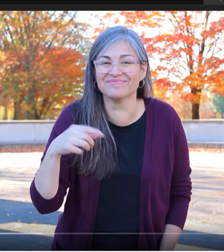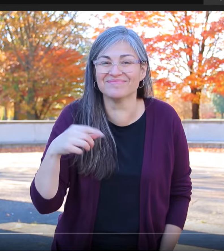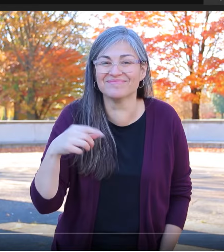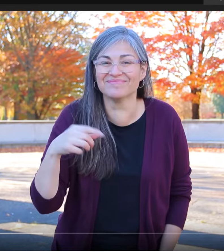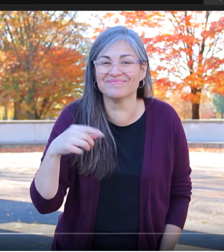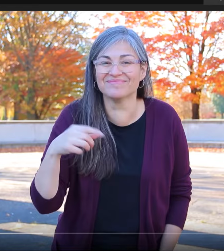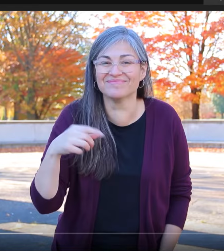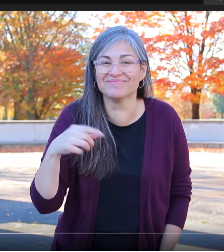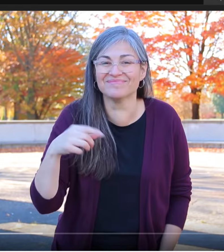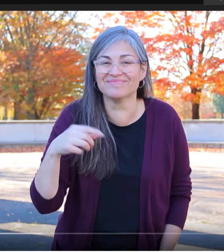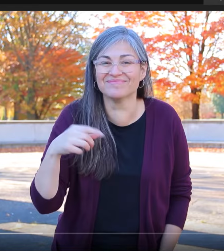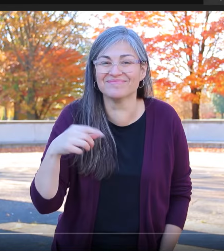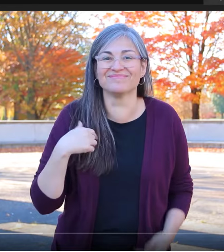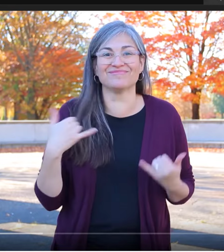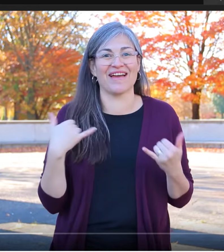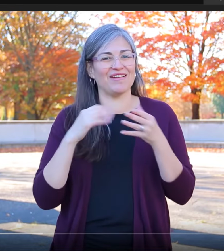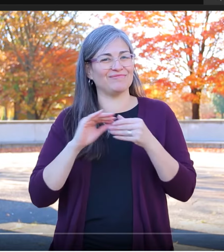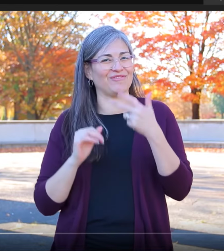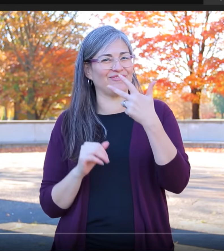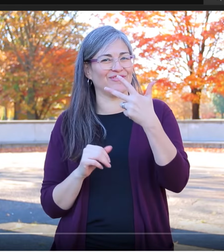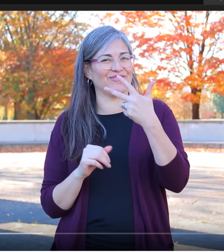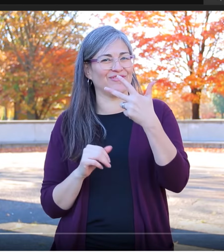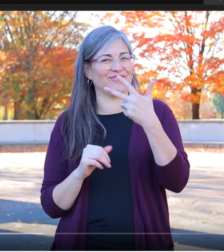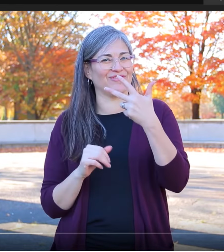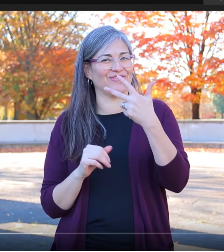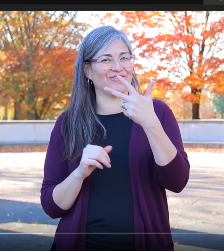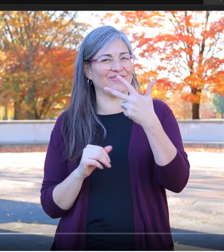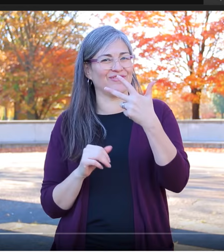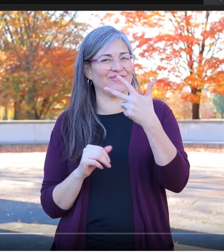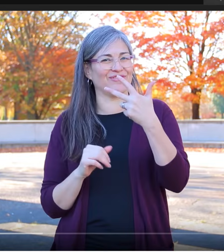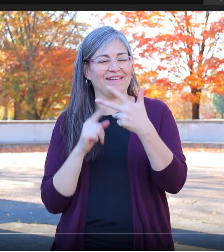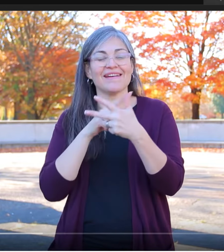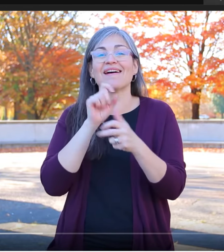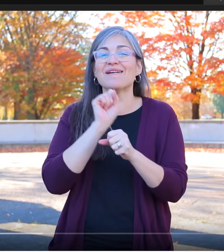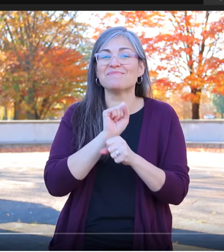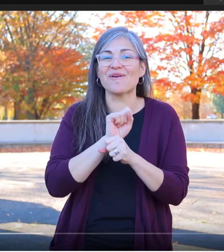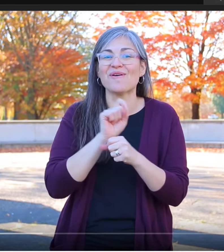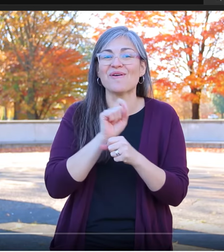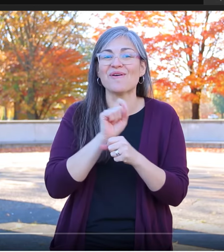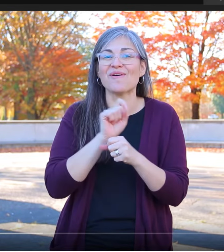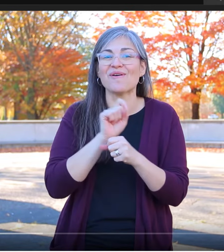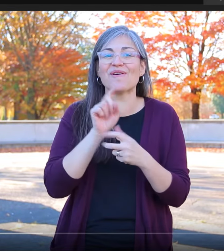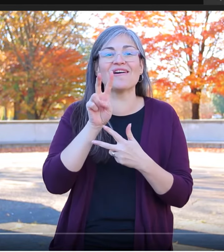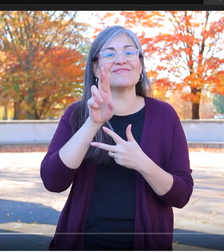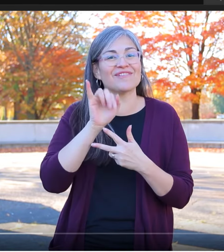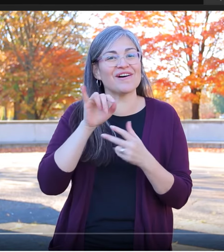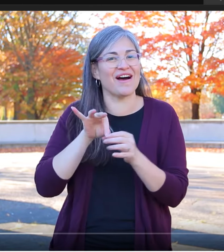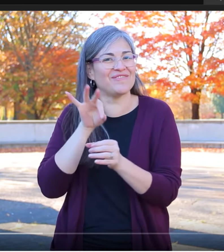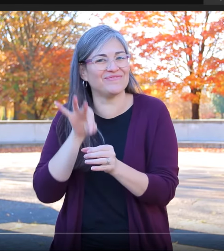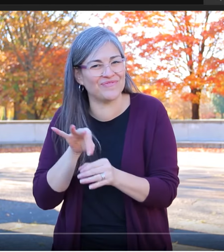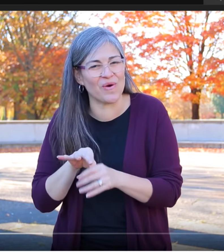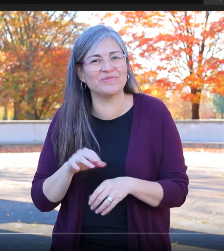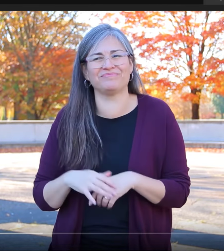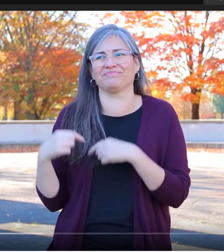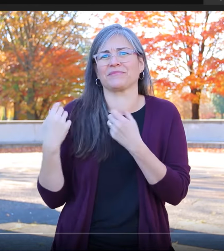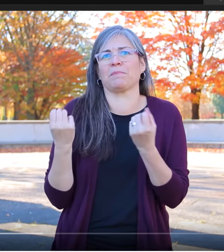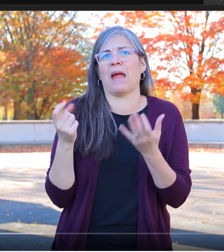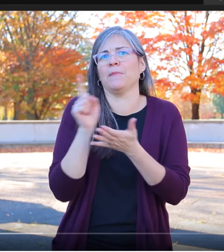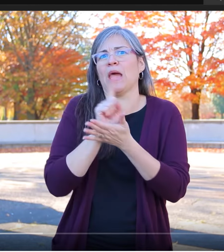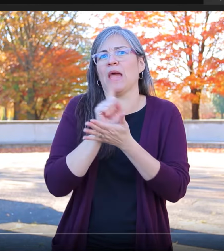is Melissa. Now I'm going to talk about three things: employment, VRI, and voting.